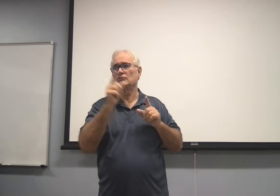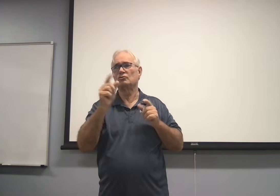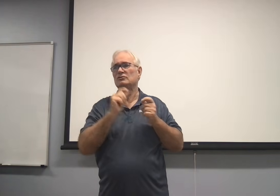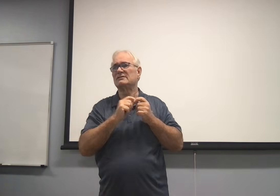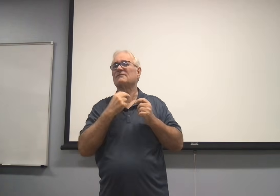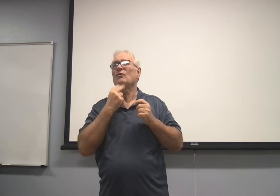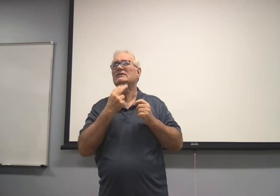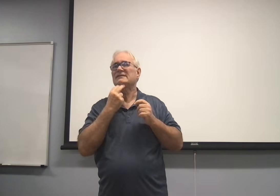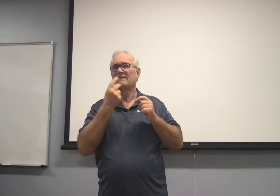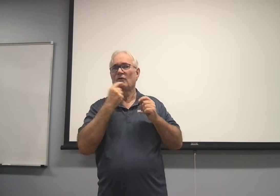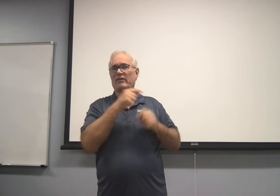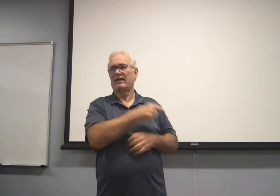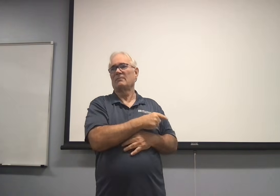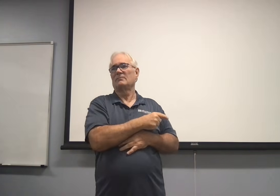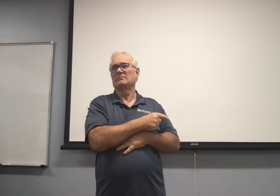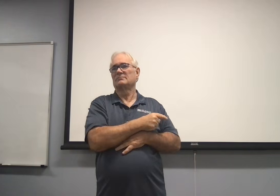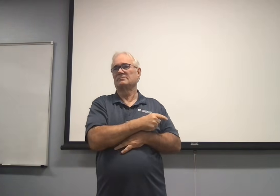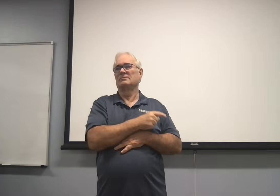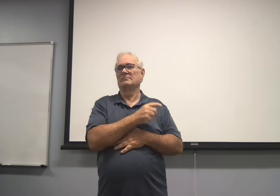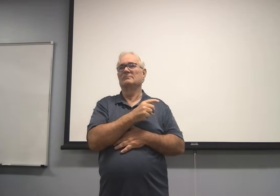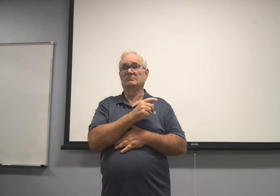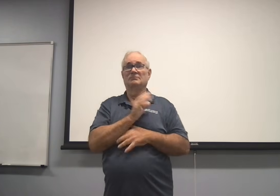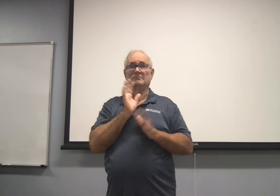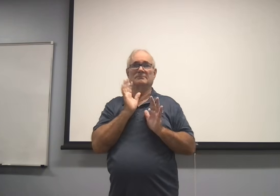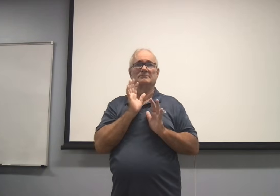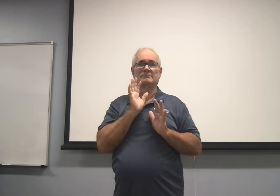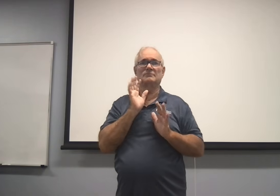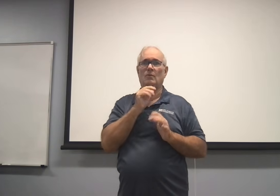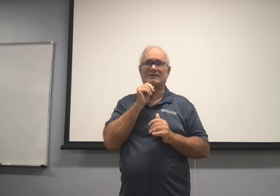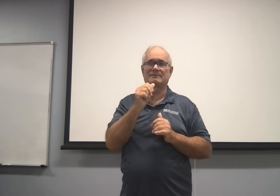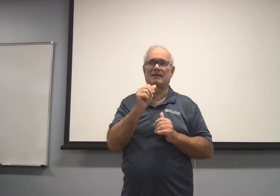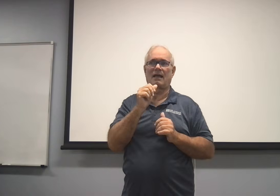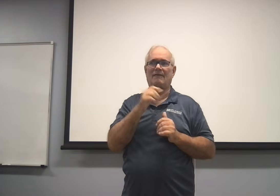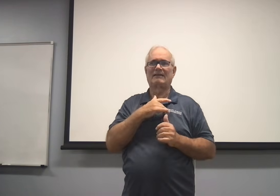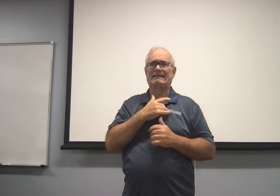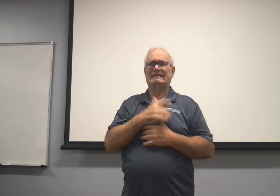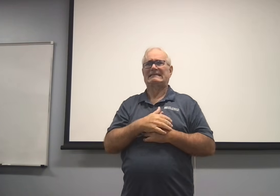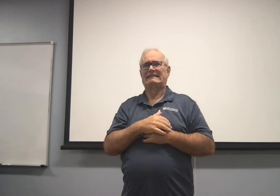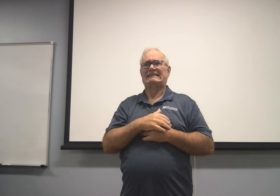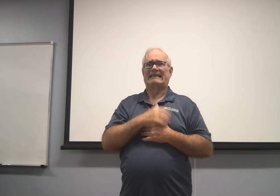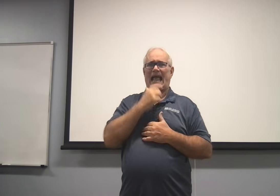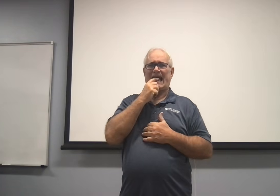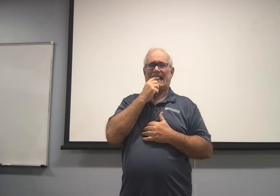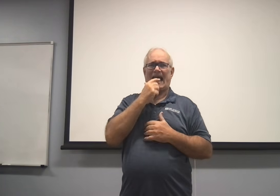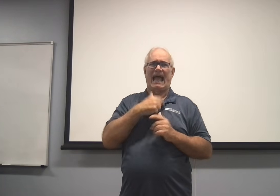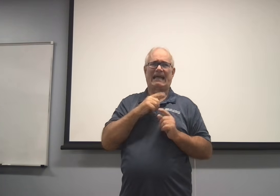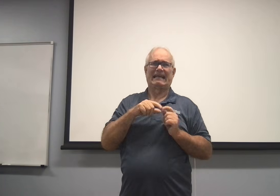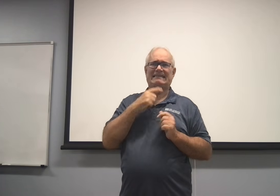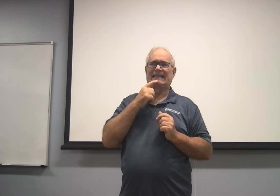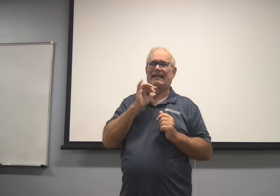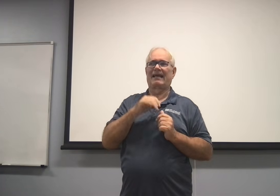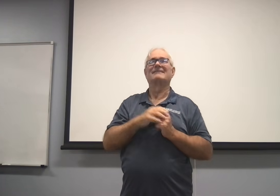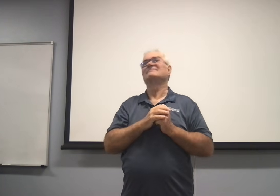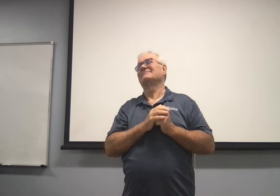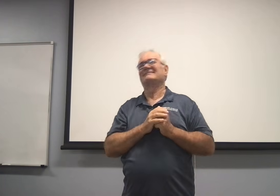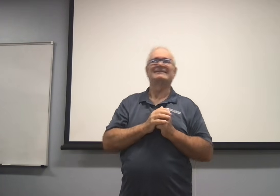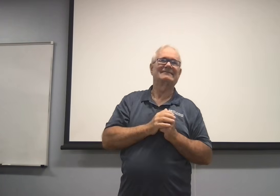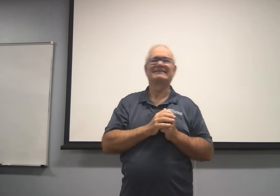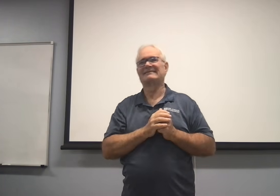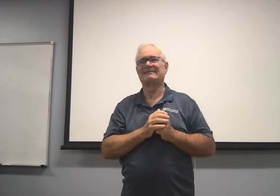words. You are just their voice, okay? So you don't need to feel angsty about it or